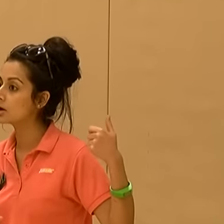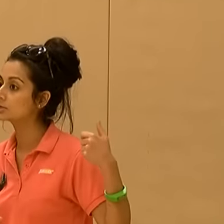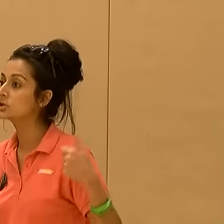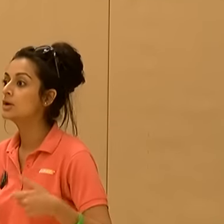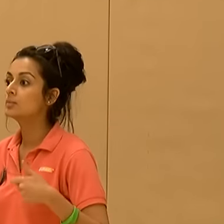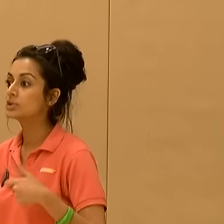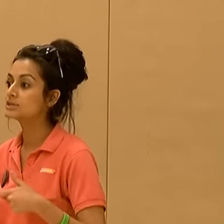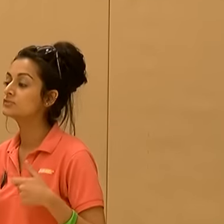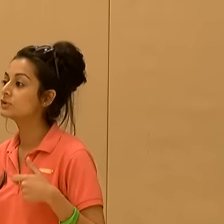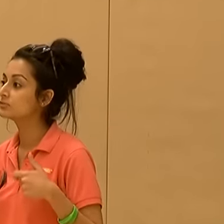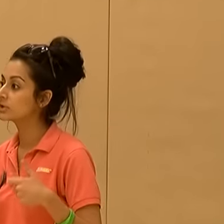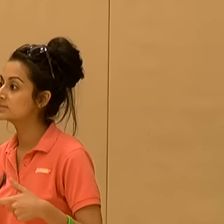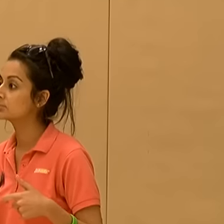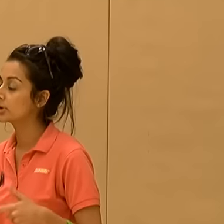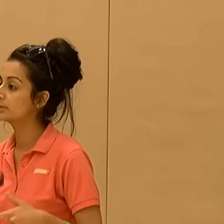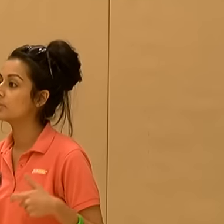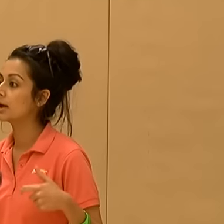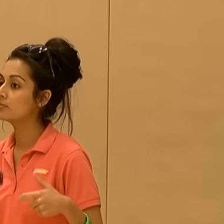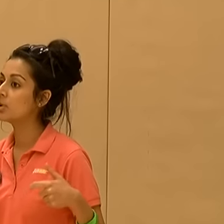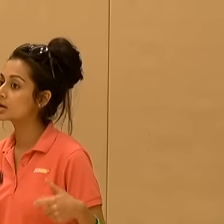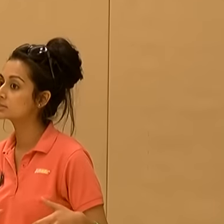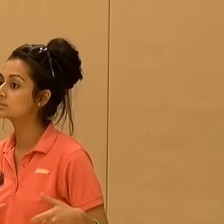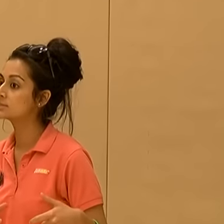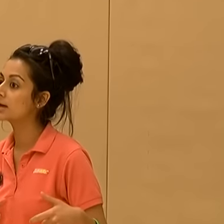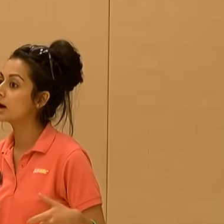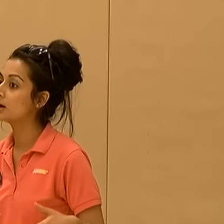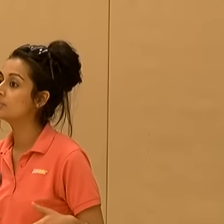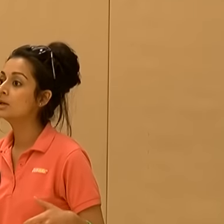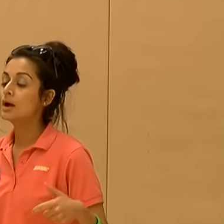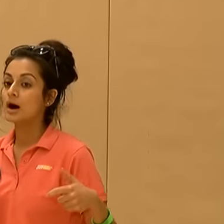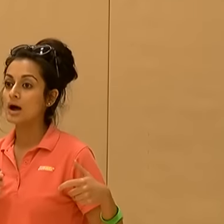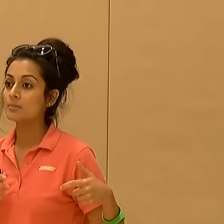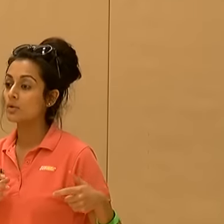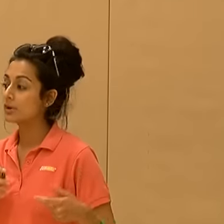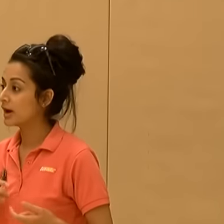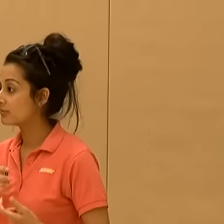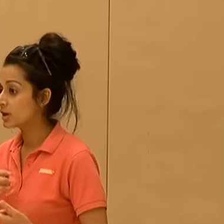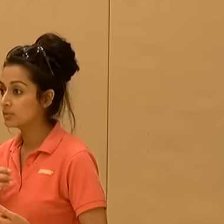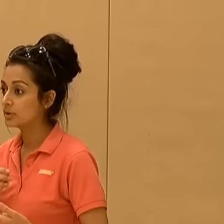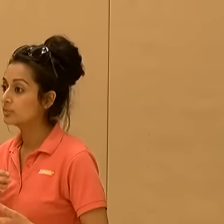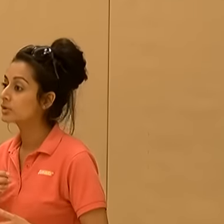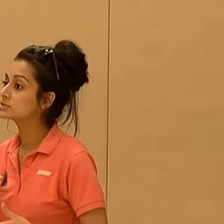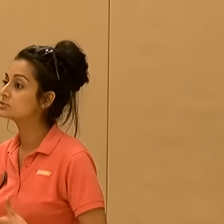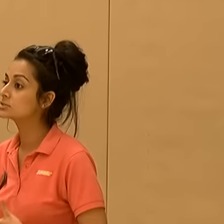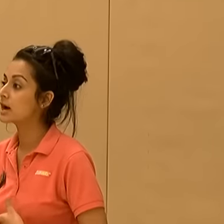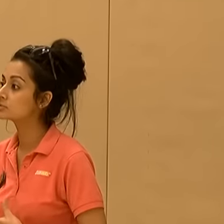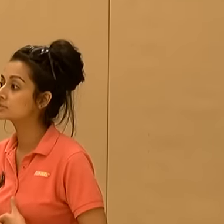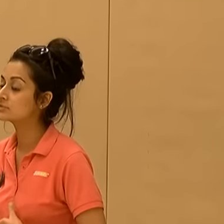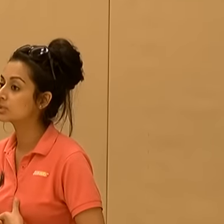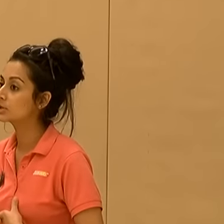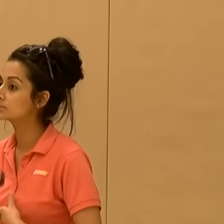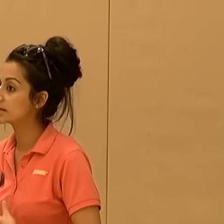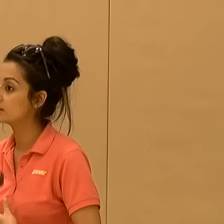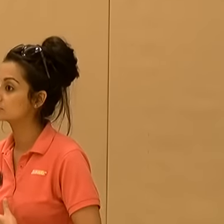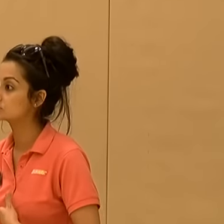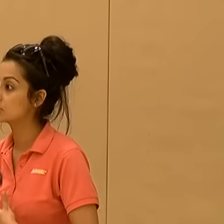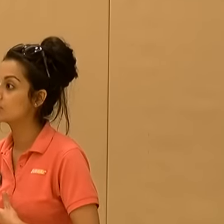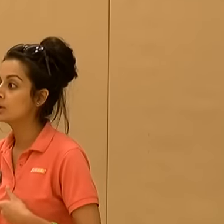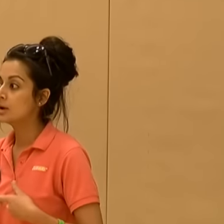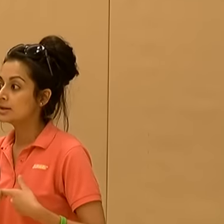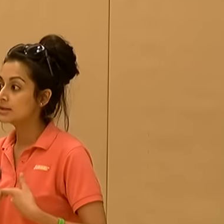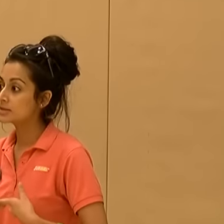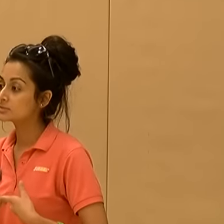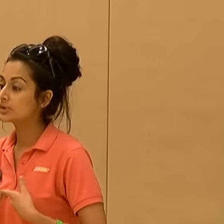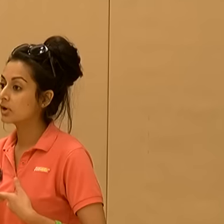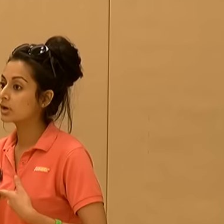Elks Lodge, please feel free to bring them. I have boxes set up. We have a couple employees whose houses have burned down.